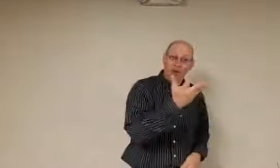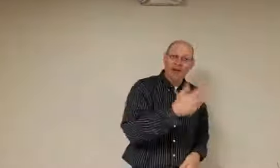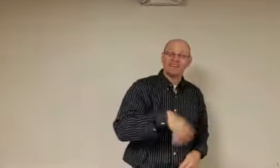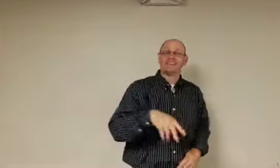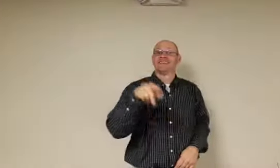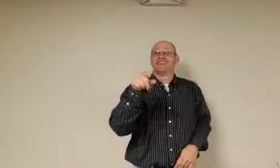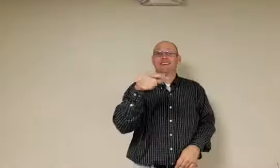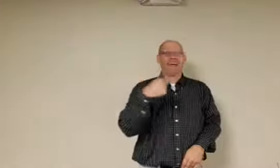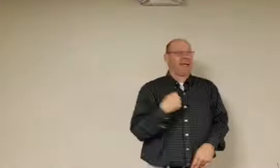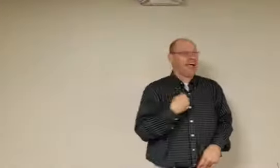And guess what?